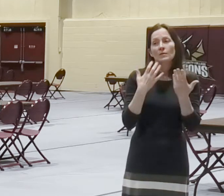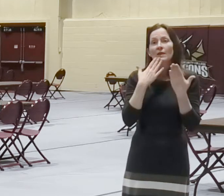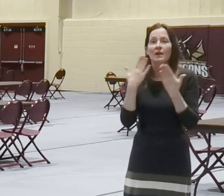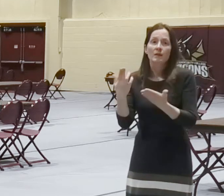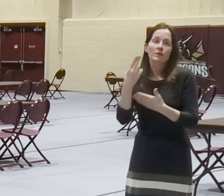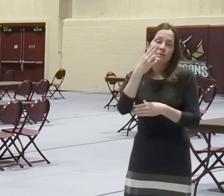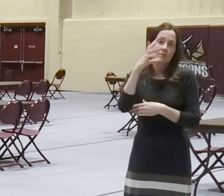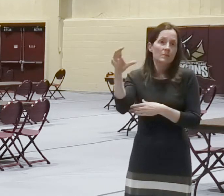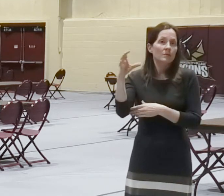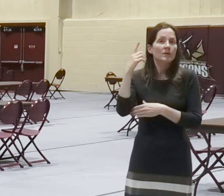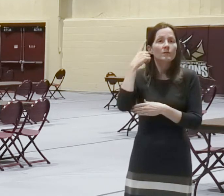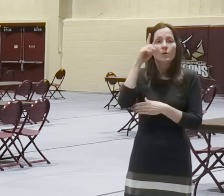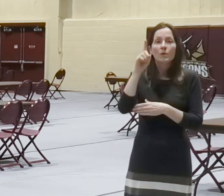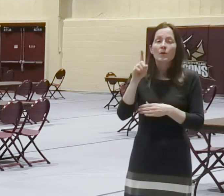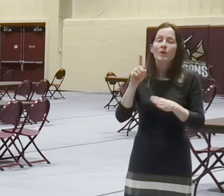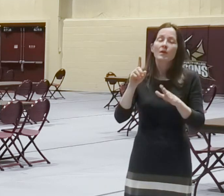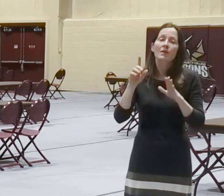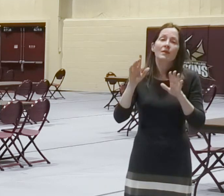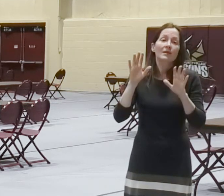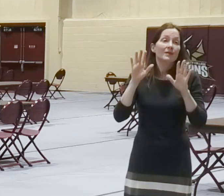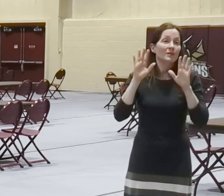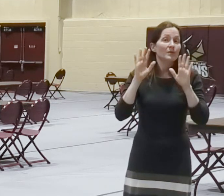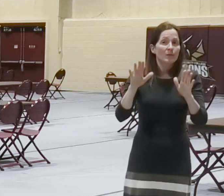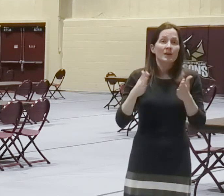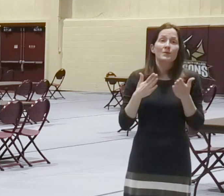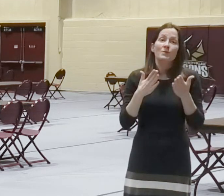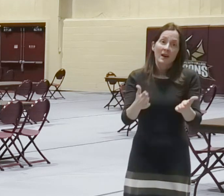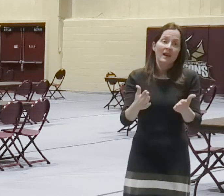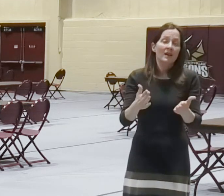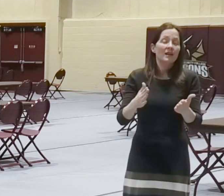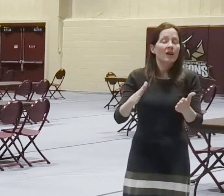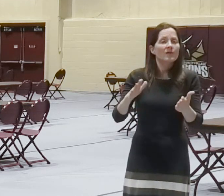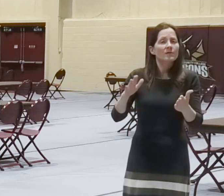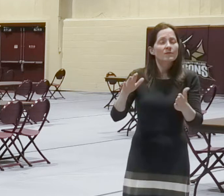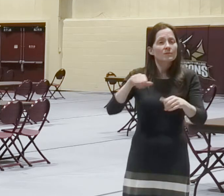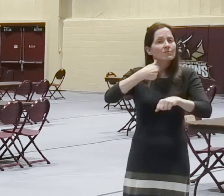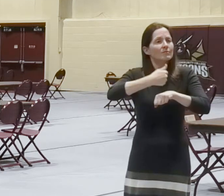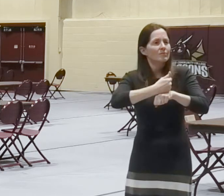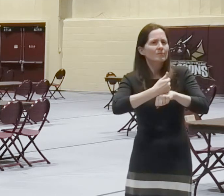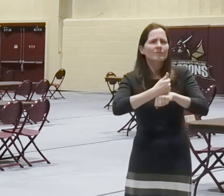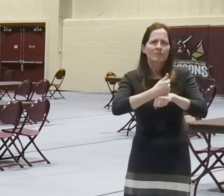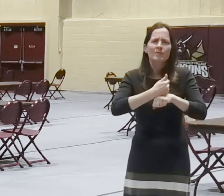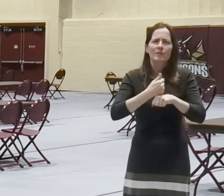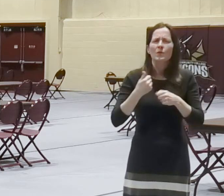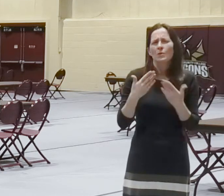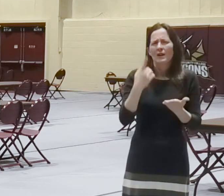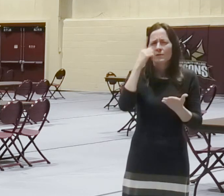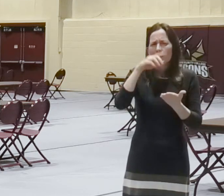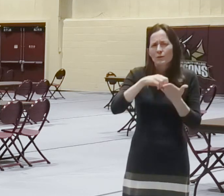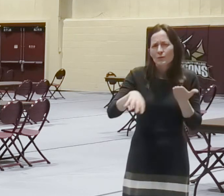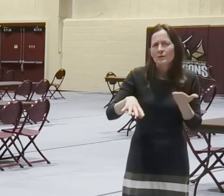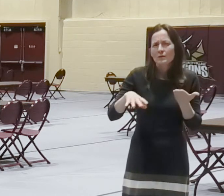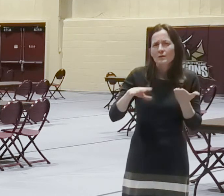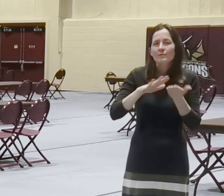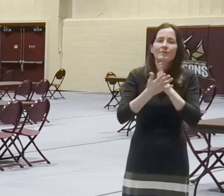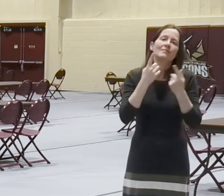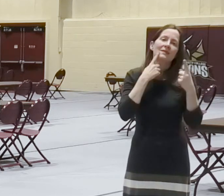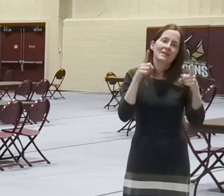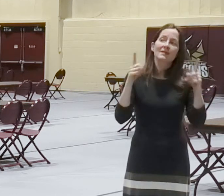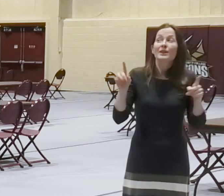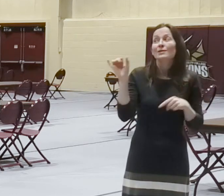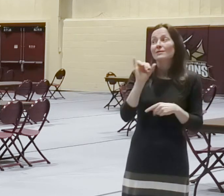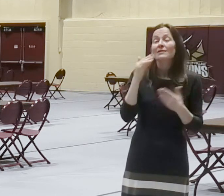in providing pathways to success. And thank you, Dr. Ball, for this opportunity to support Howard County and